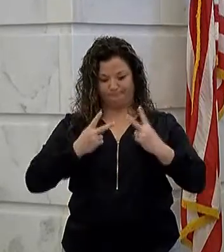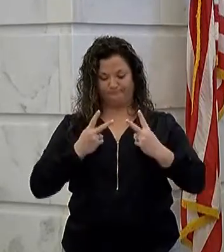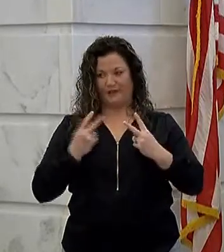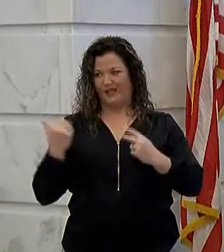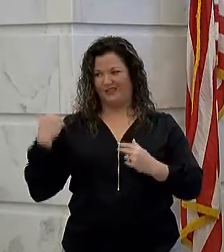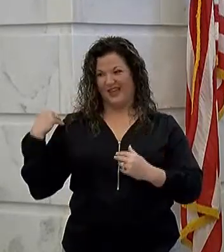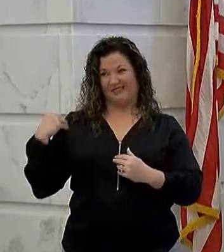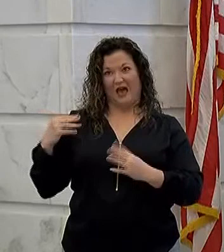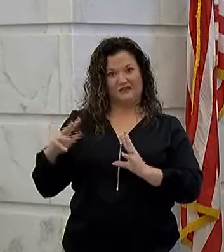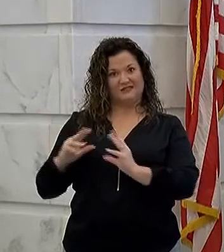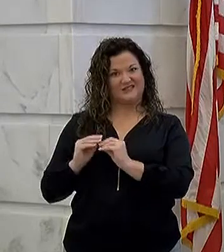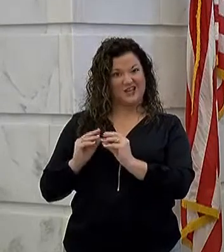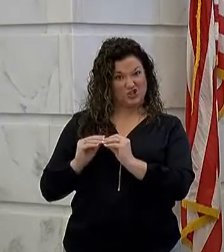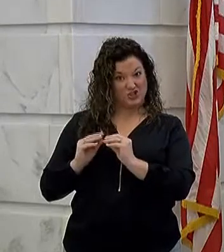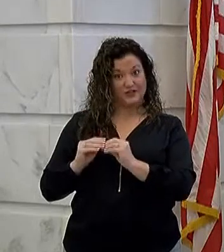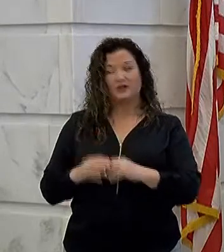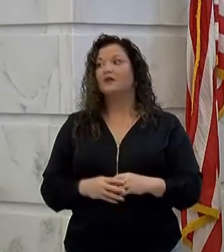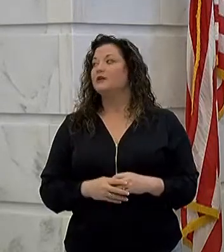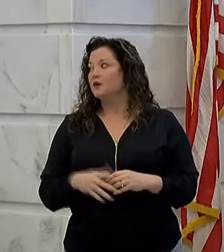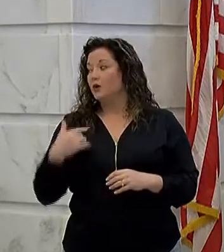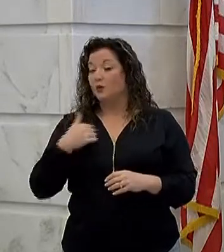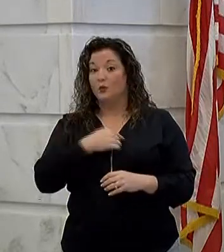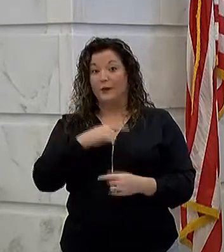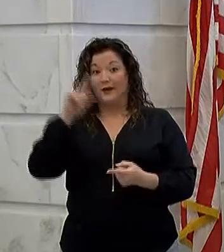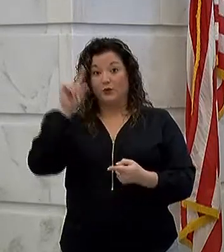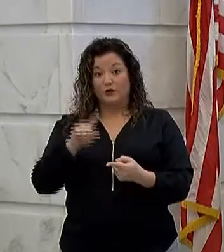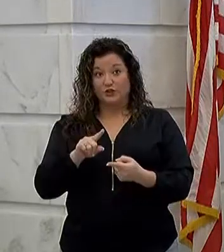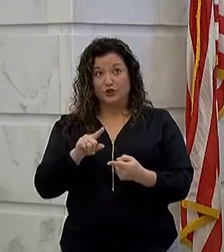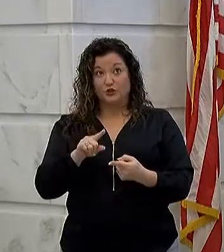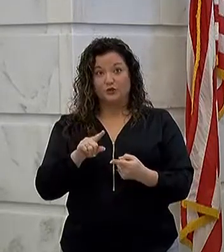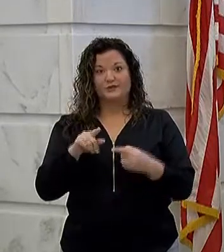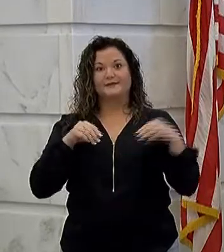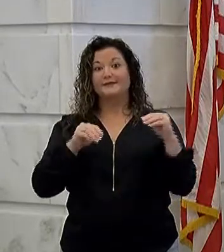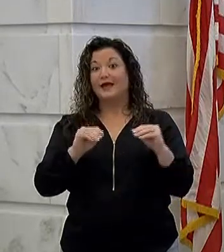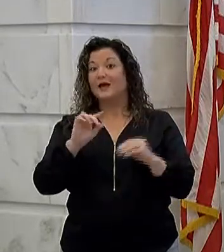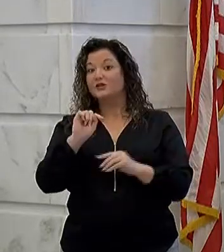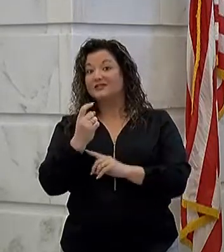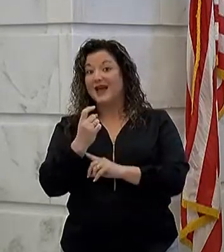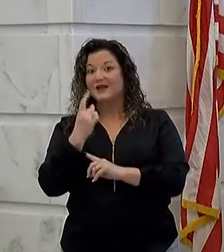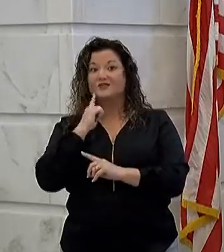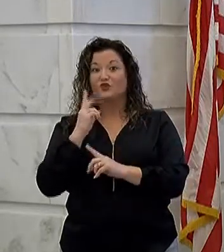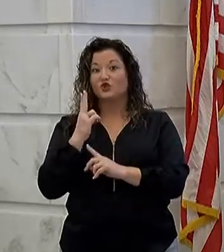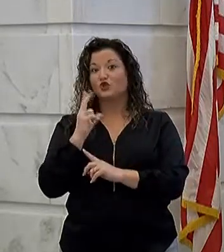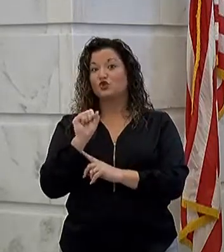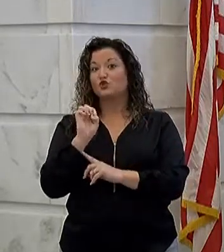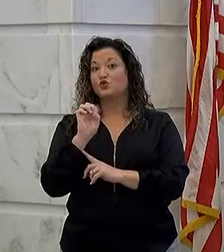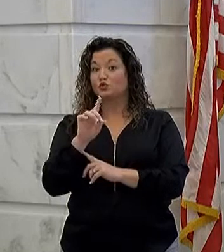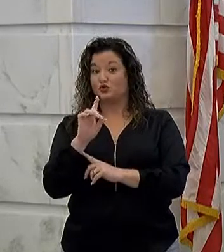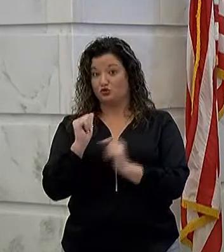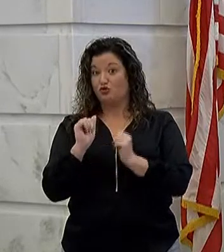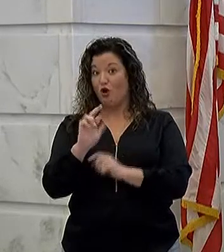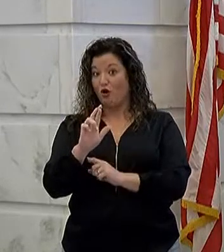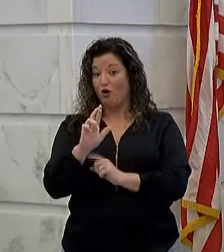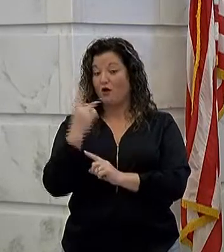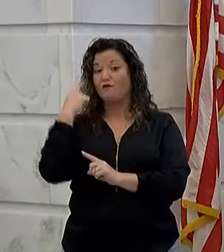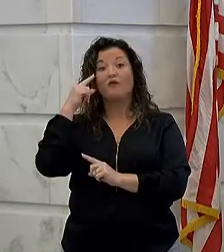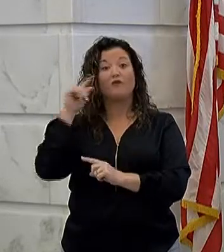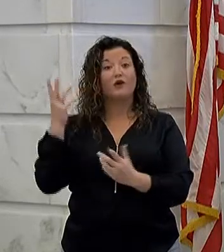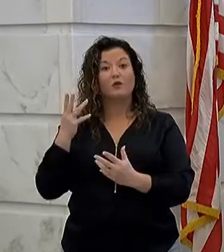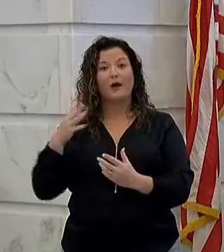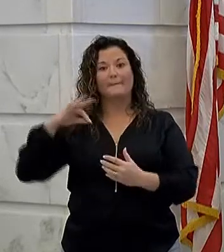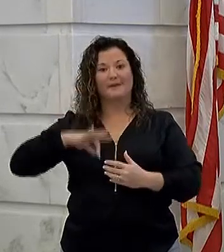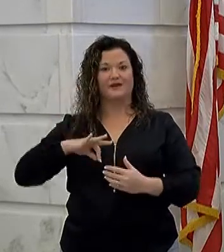session, we reduced the sales tax on used cars. That was to benefit